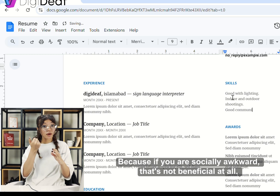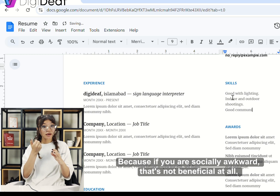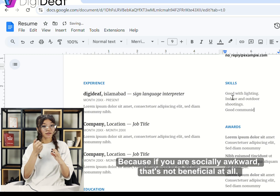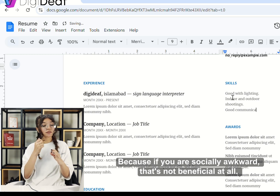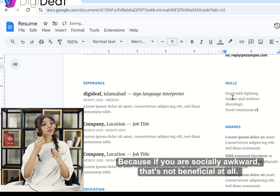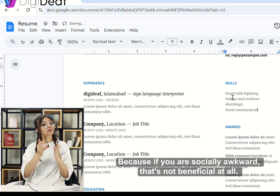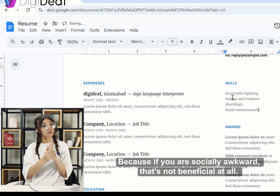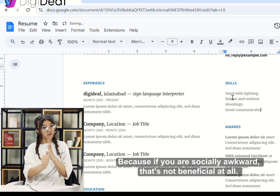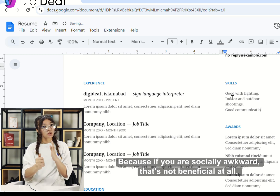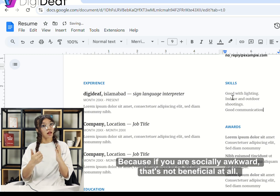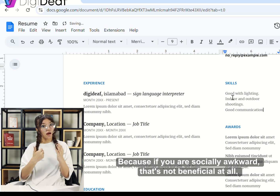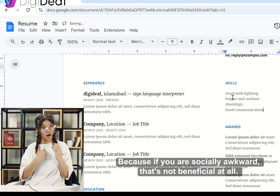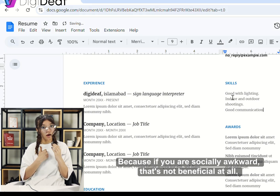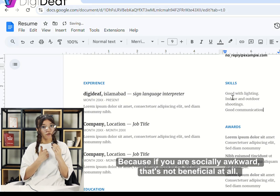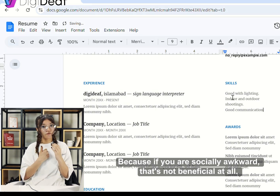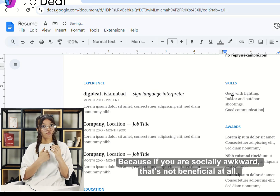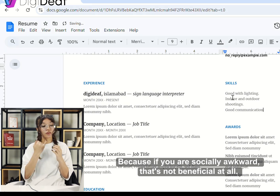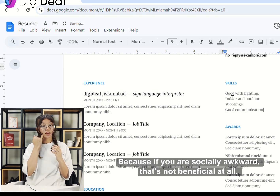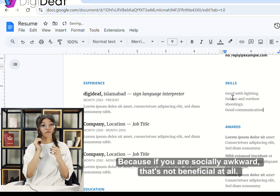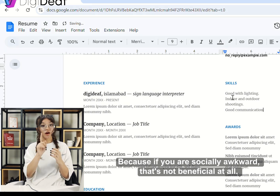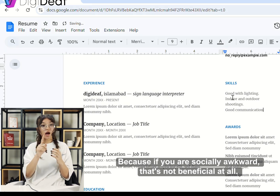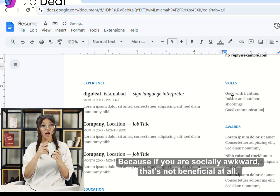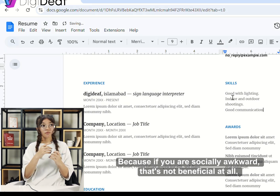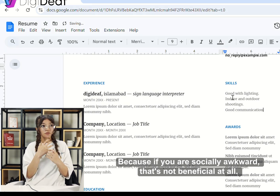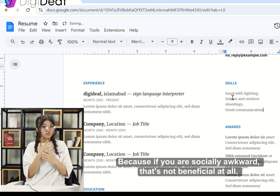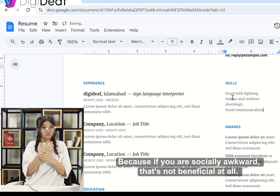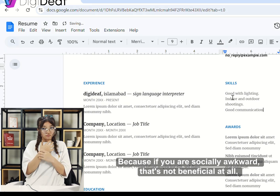Because if you are socially awkward, that's not beneficial at all.